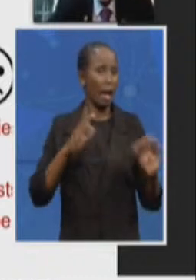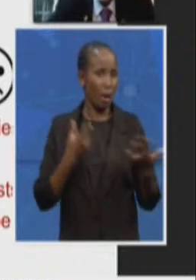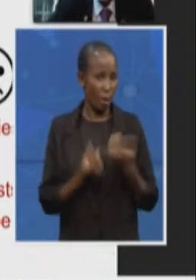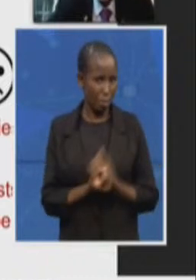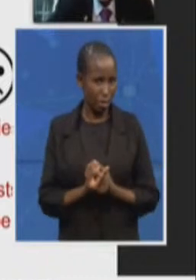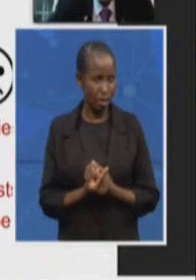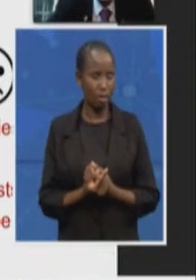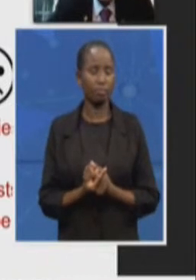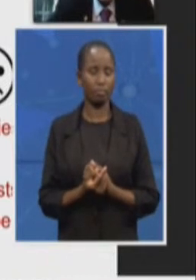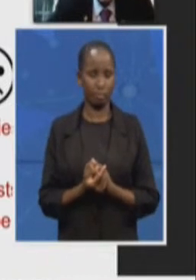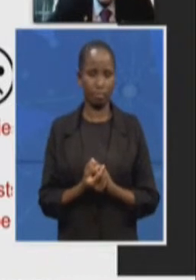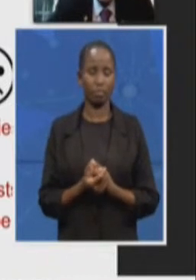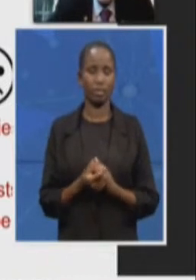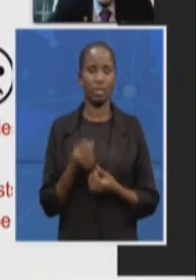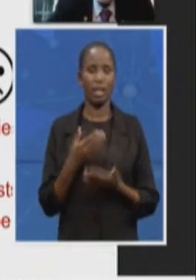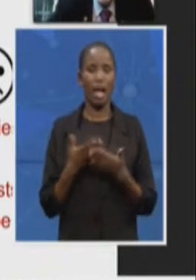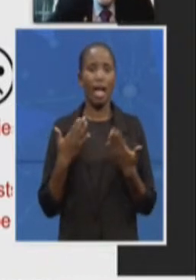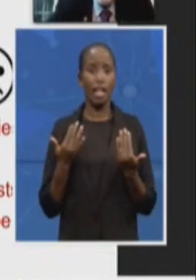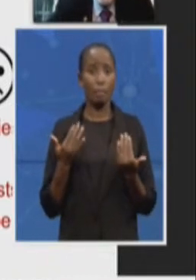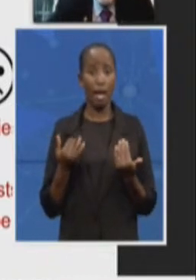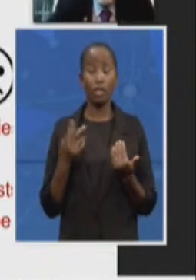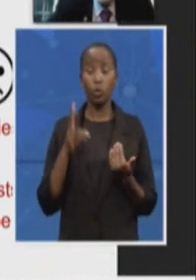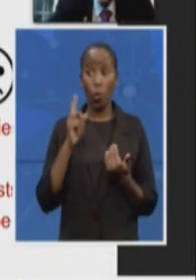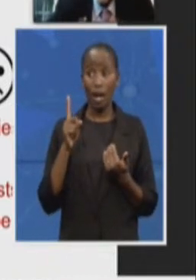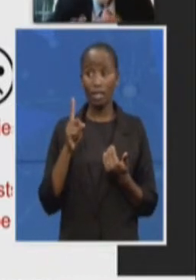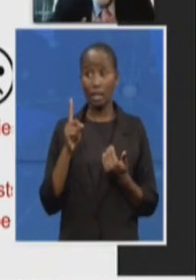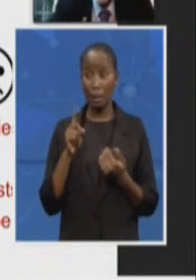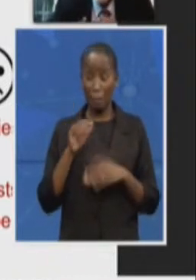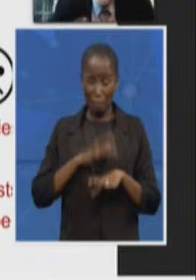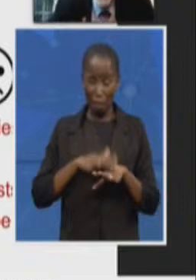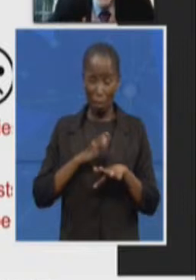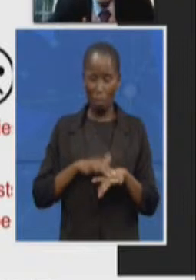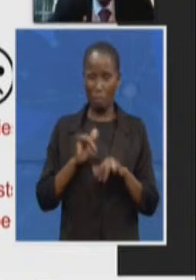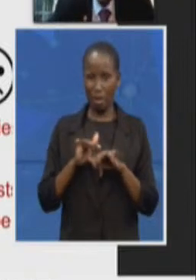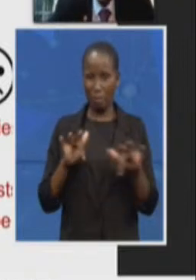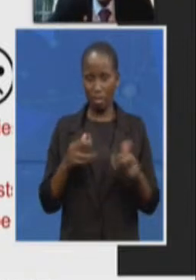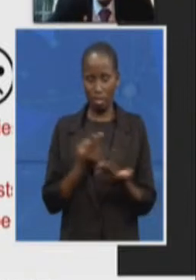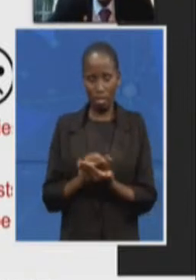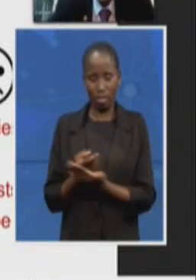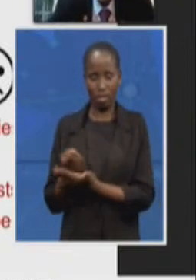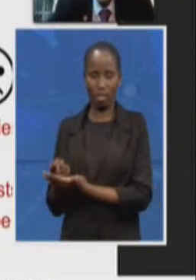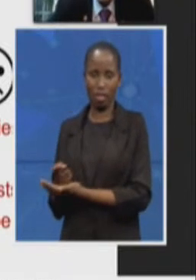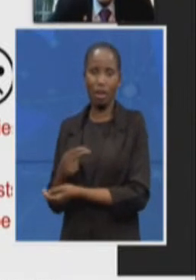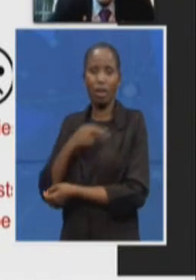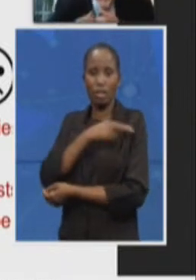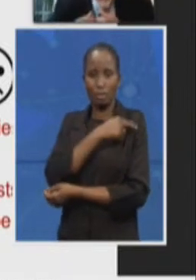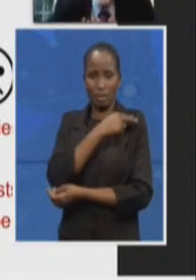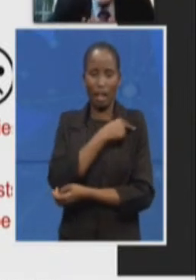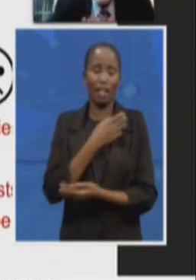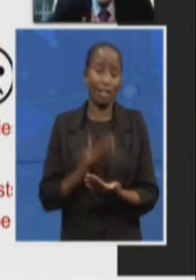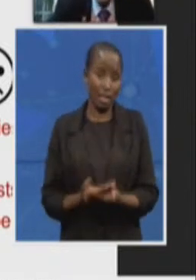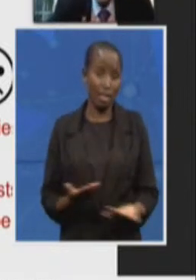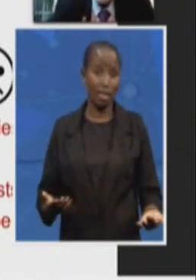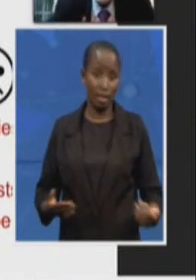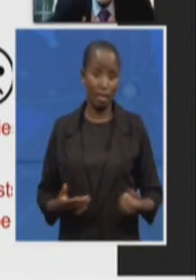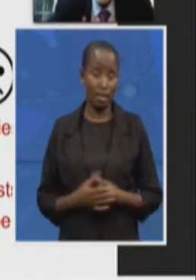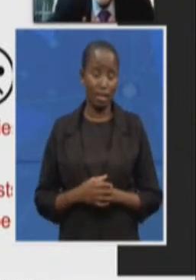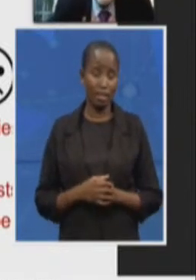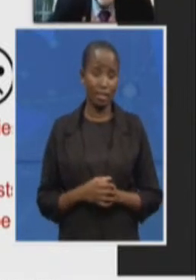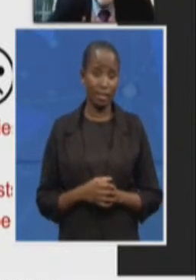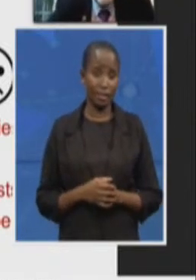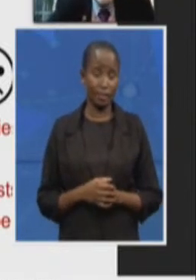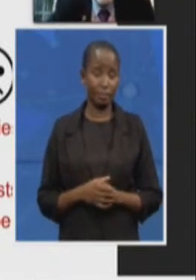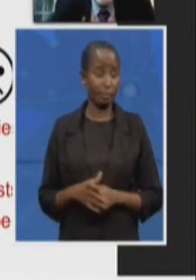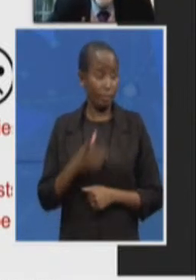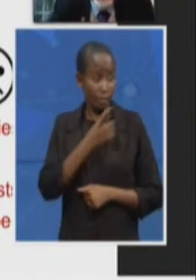for hospitalization and severe disease, and that protection of the vaccines is likely to remain strong.